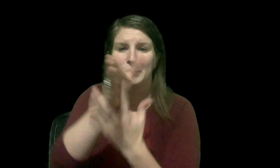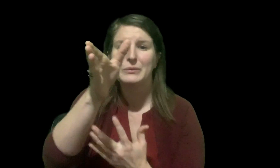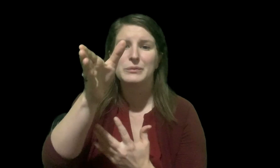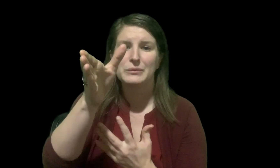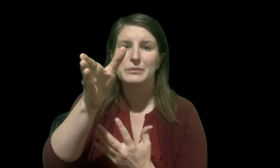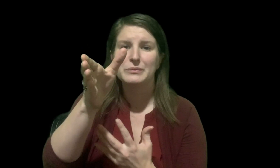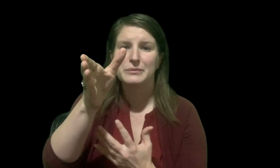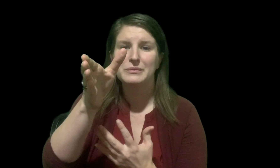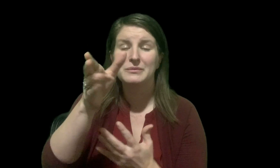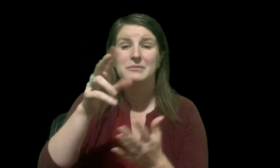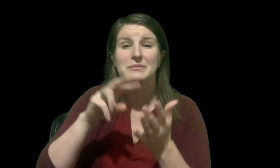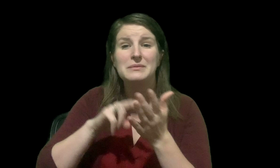get through those waves.